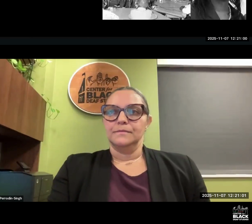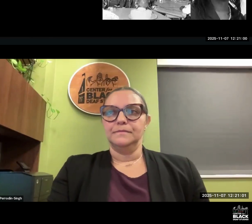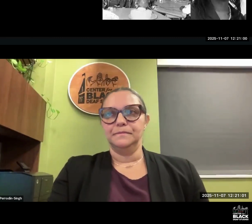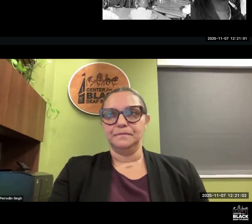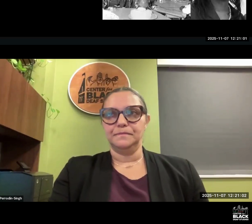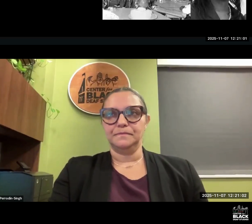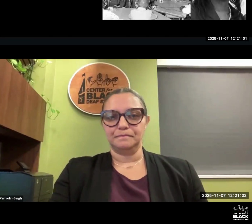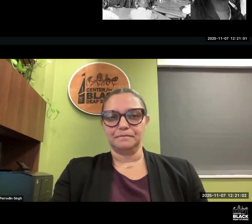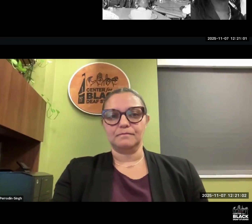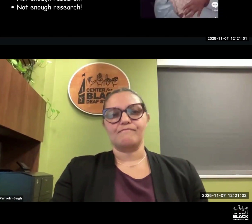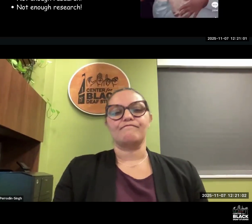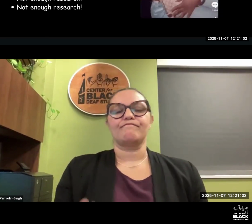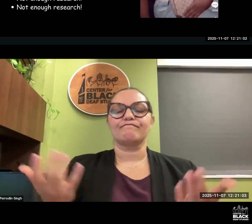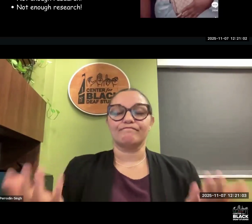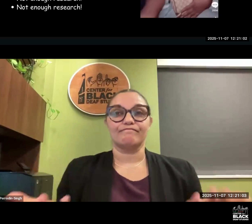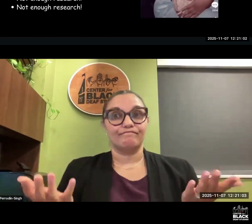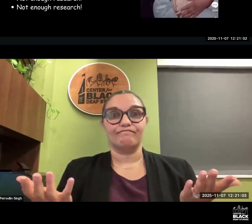the Black deaf community.